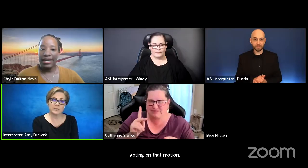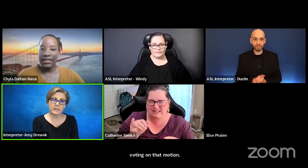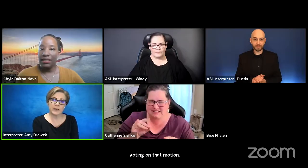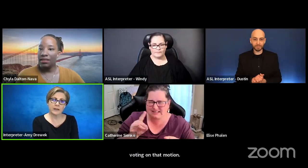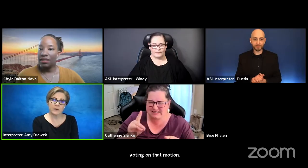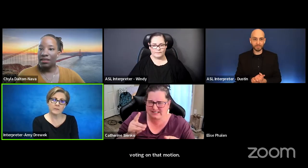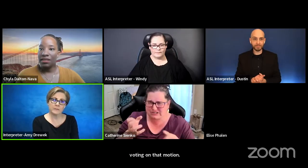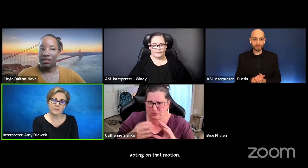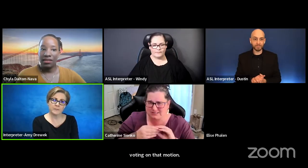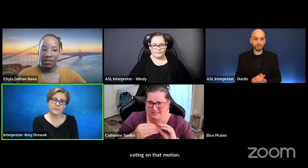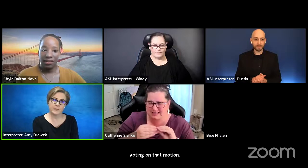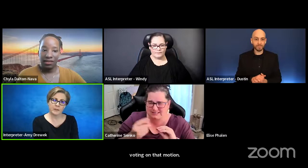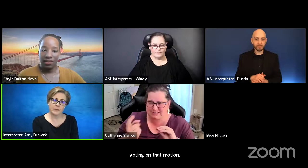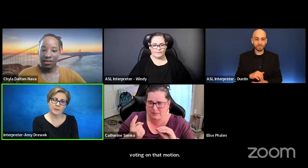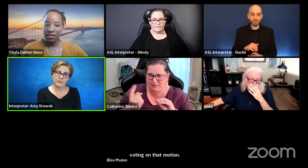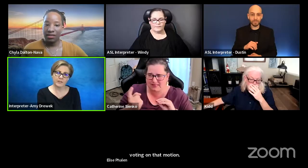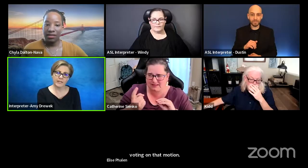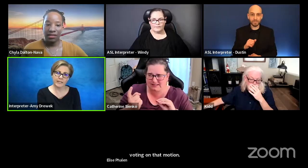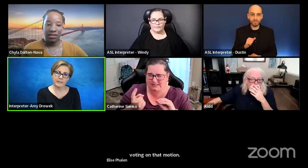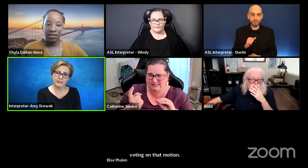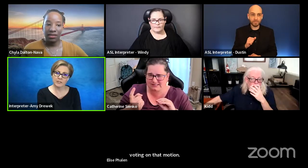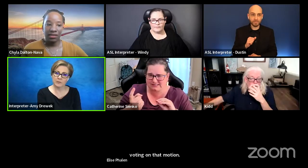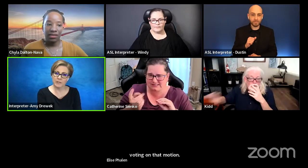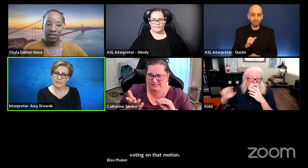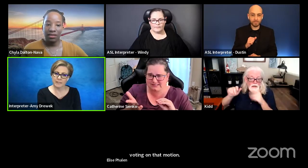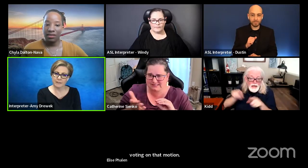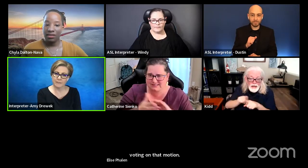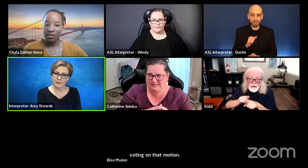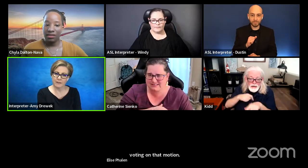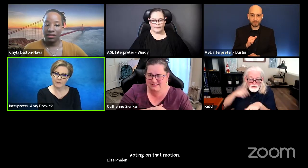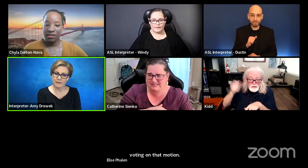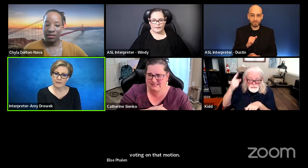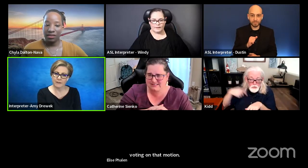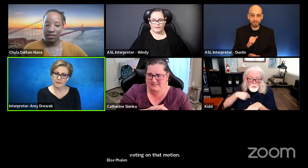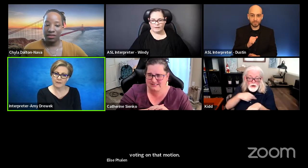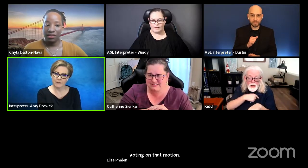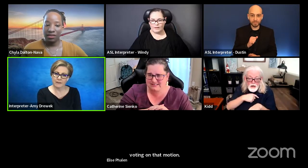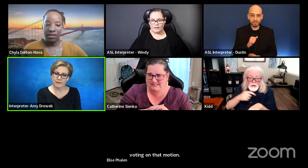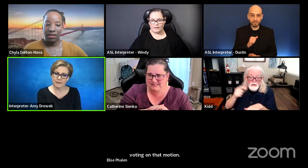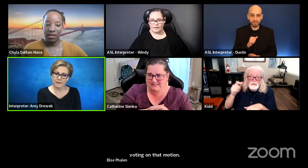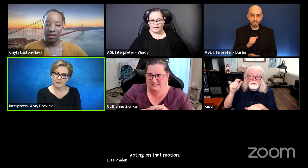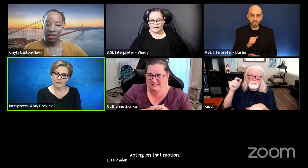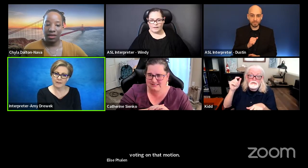Commissioner Okay, Kidd? this is Commissioner Cienko. Commissioner Kidd, did you want to say something?